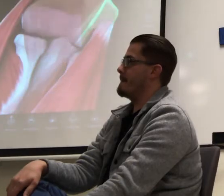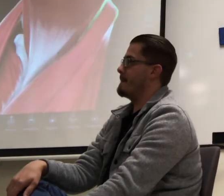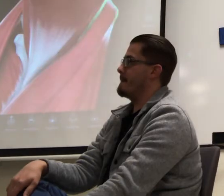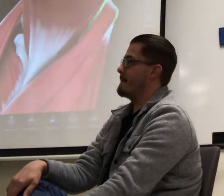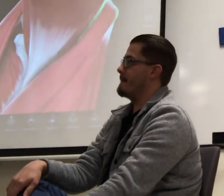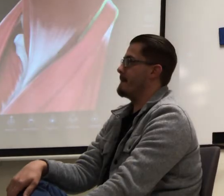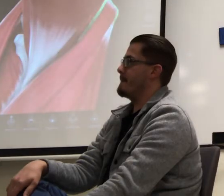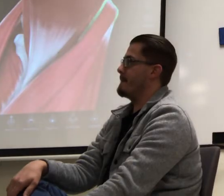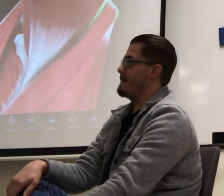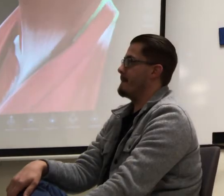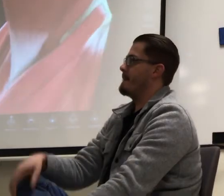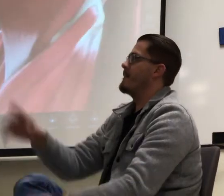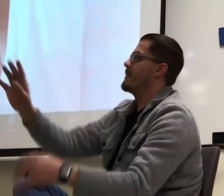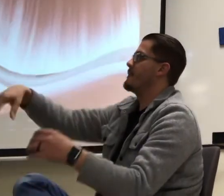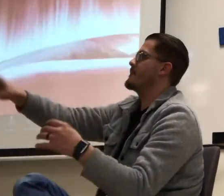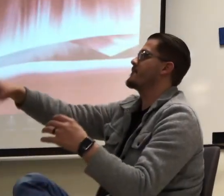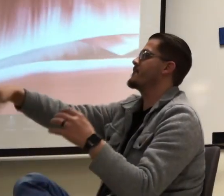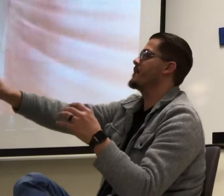Let me show you what I mean.